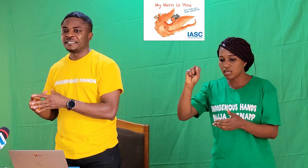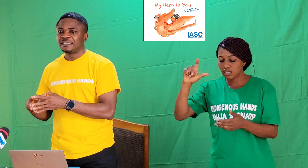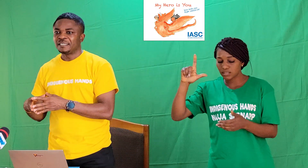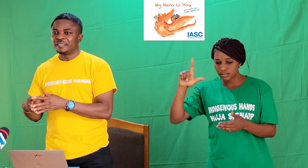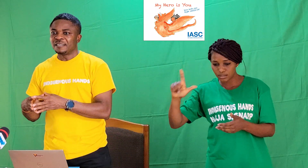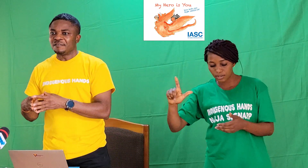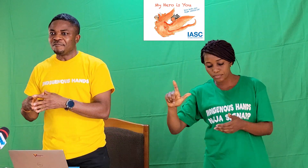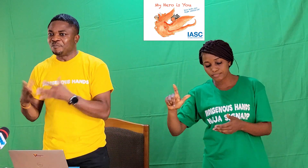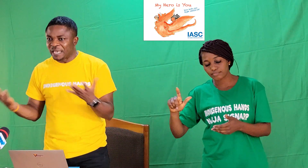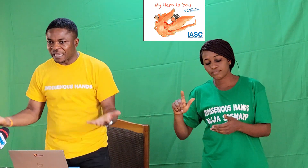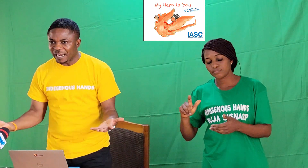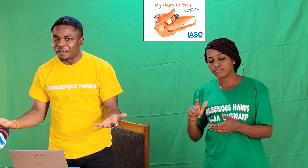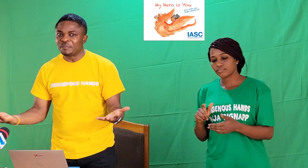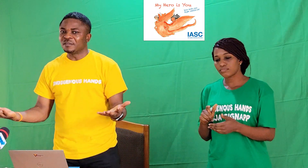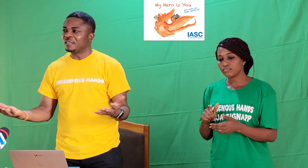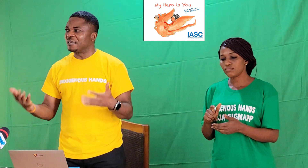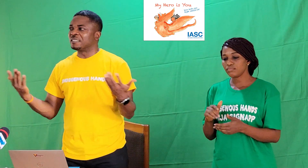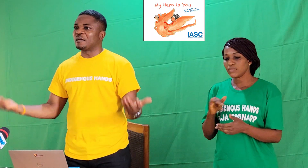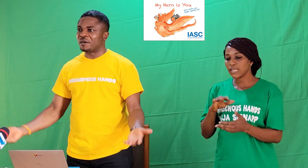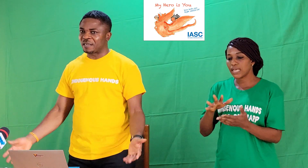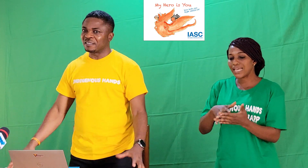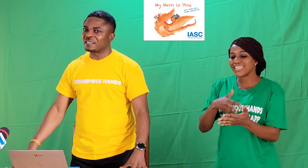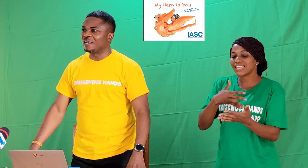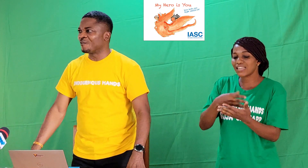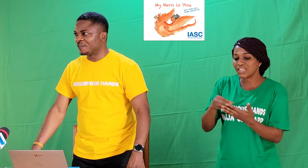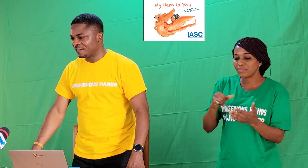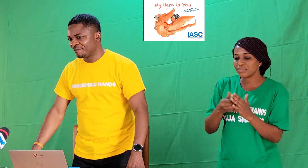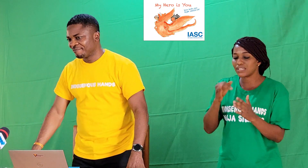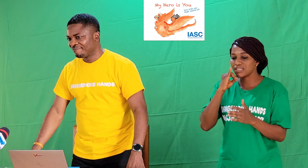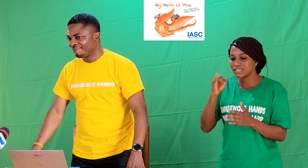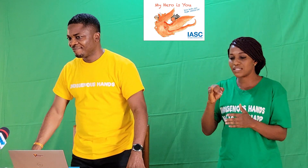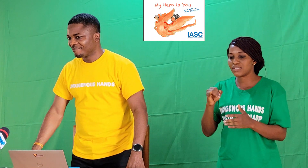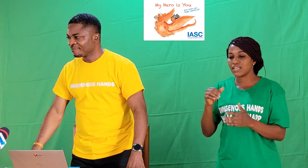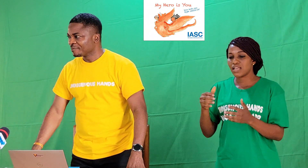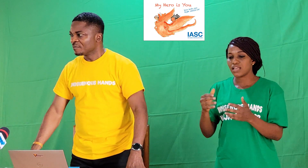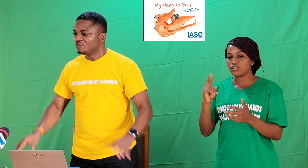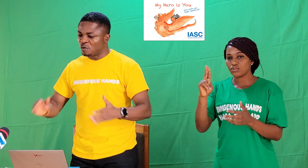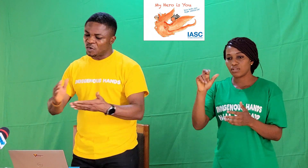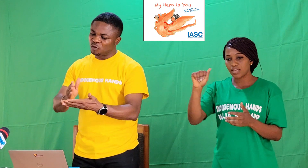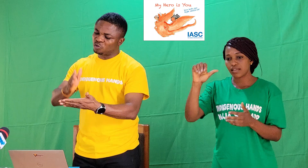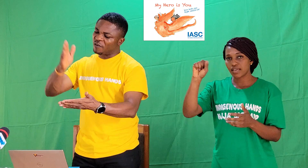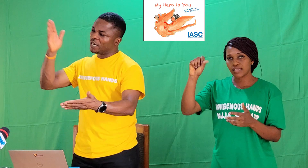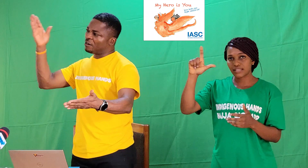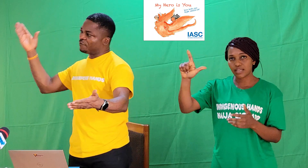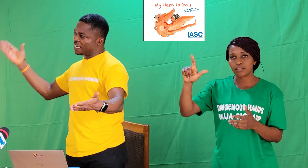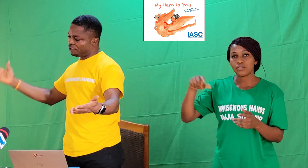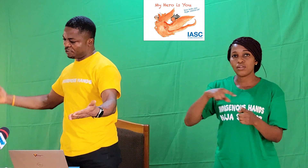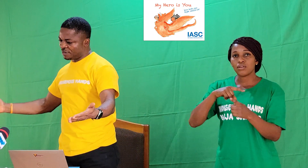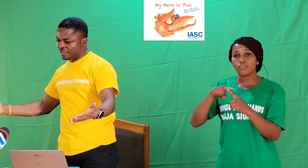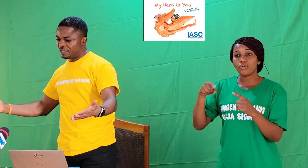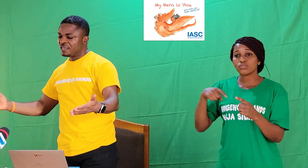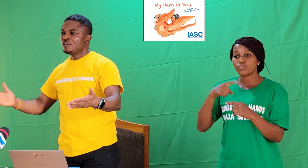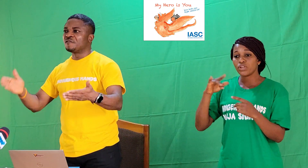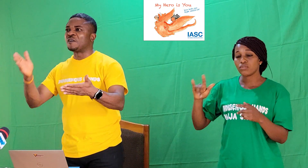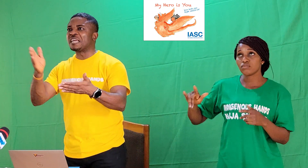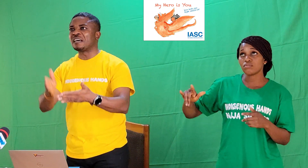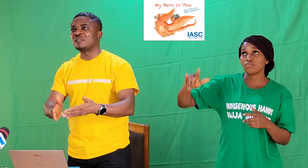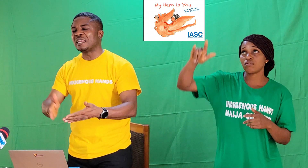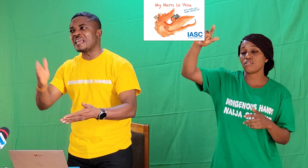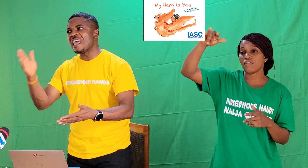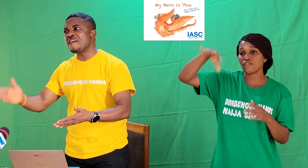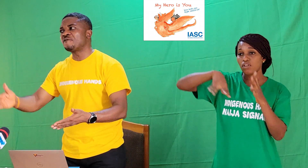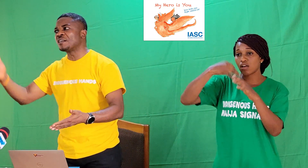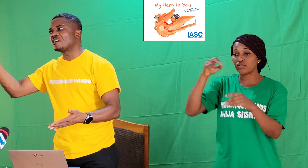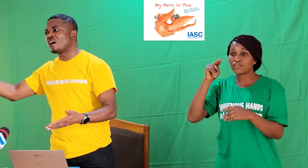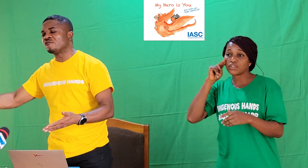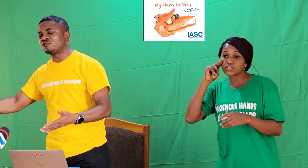whereby they claim it is American Sign Language. But when you travel out of Nigeria, you find out